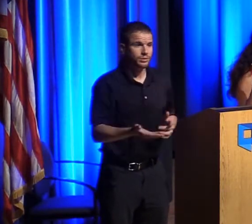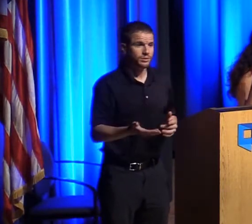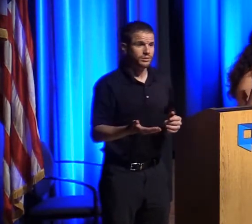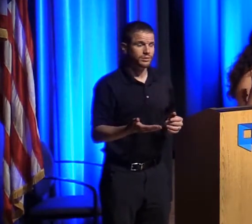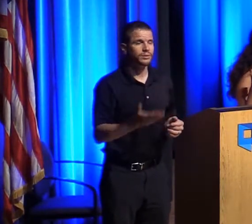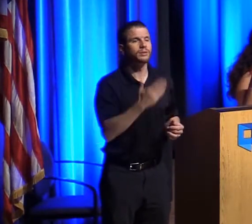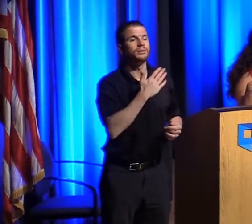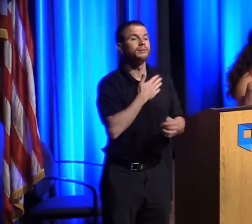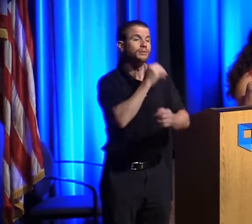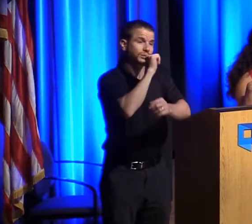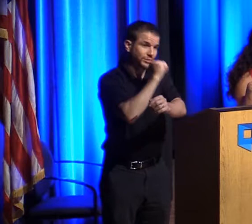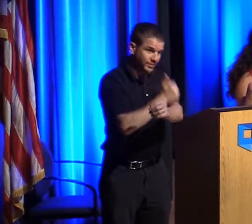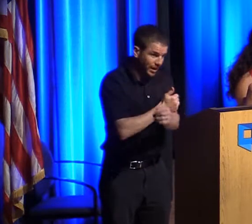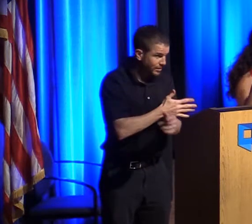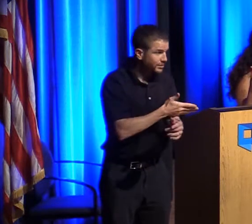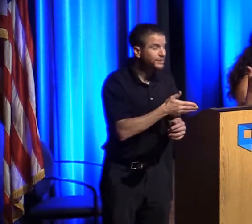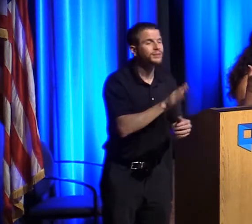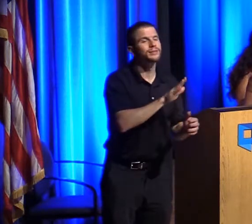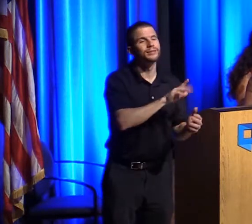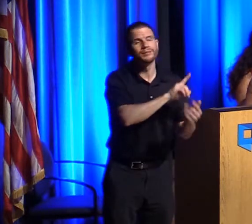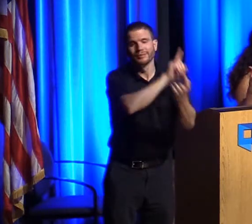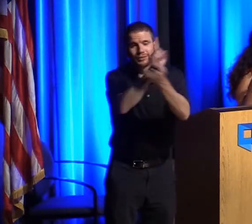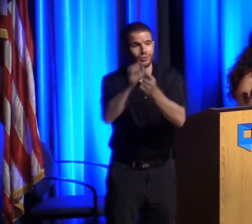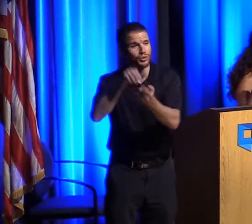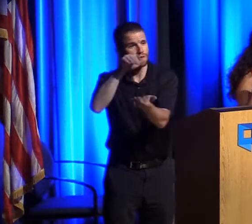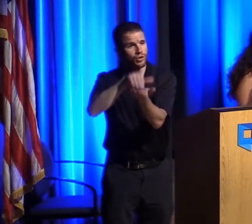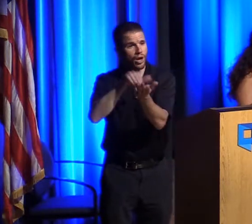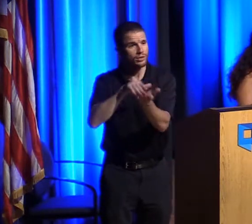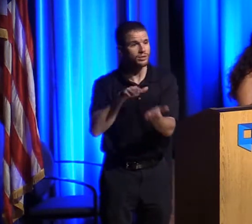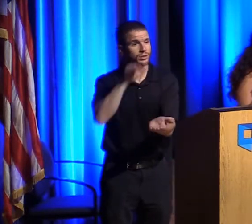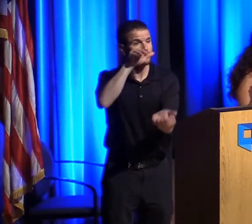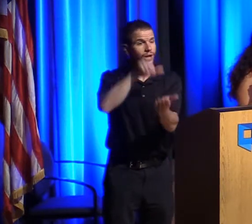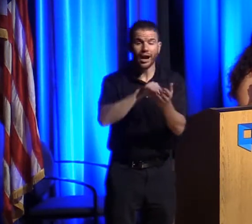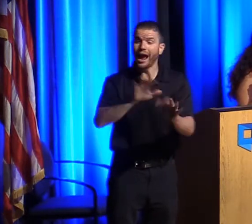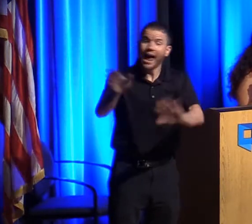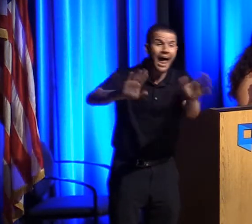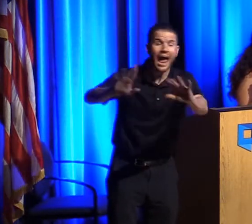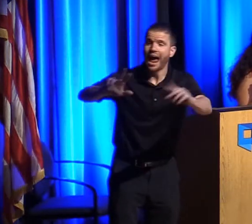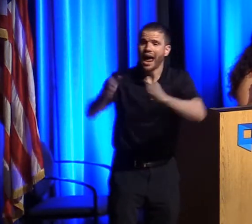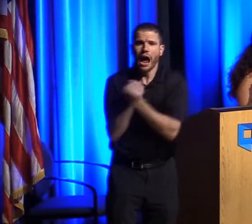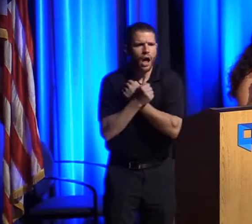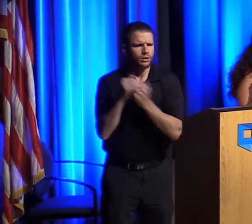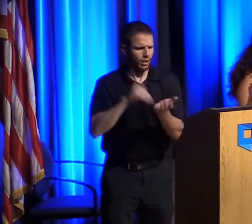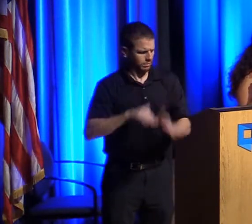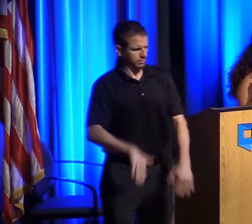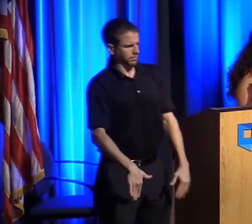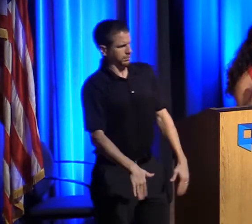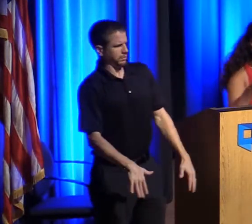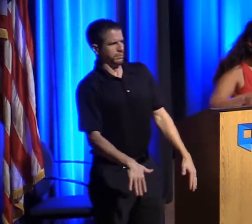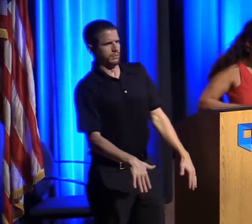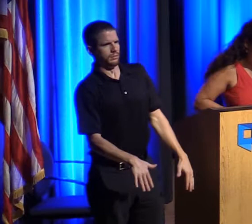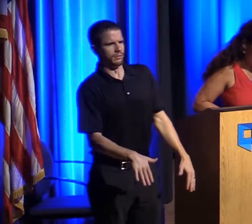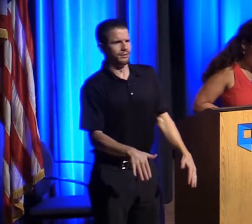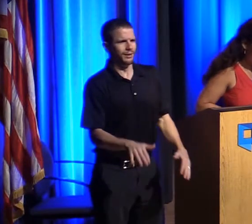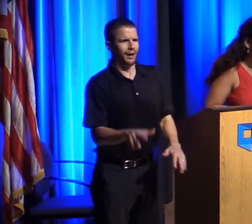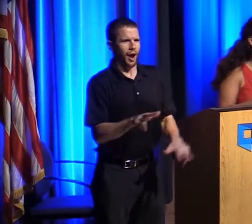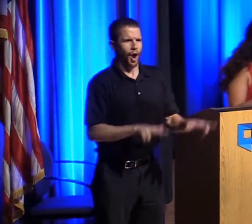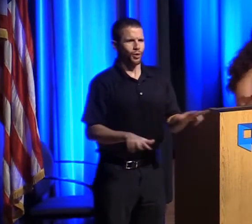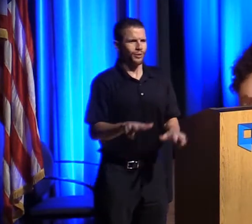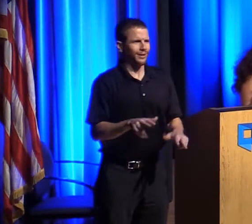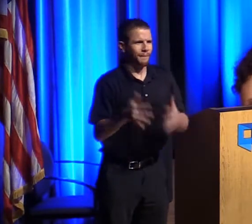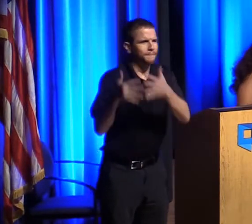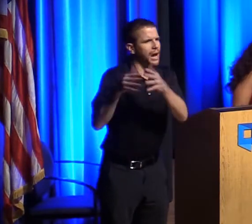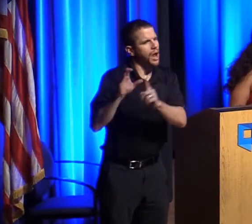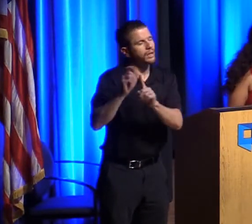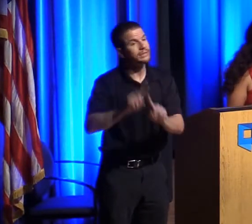who we've known for such a long time, and she hugged her, and then was like, oh my gosh, that was socially awkward, why did I do that?